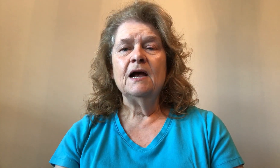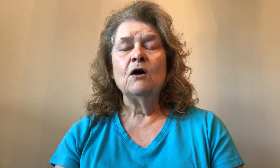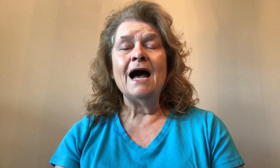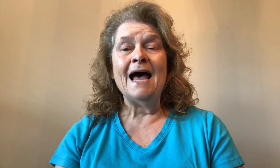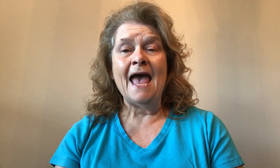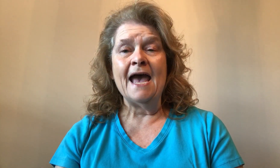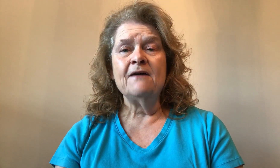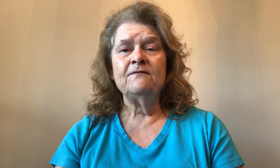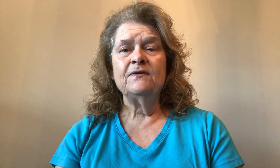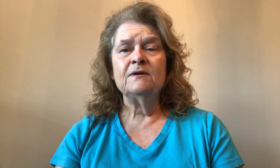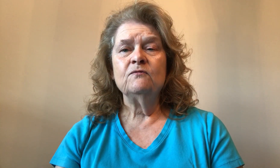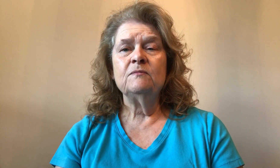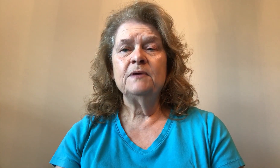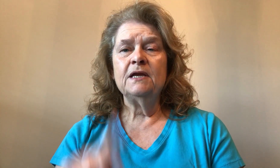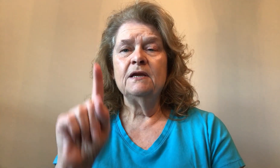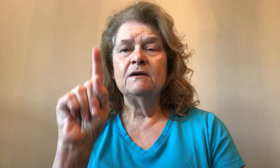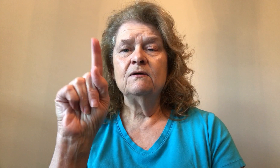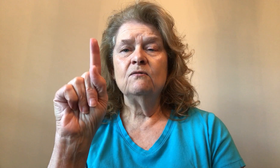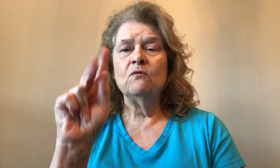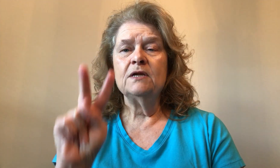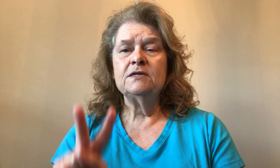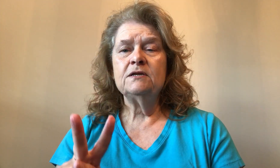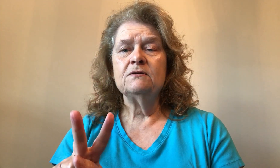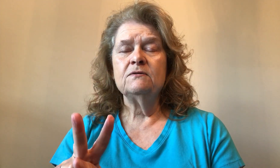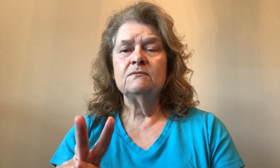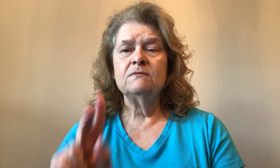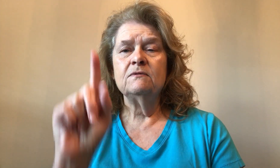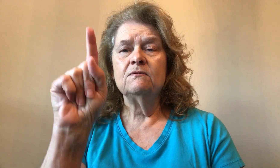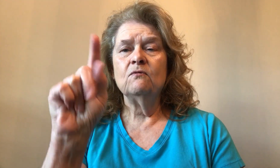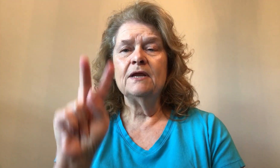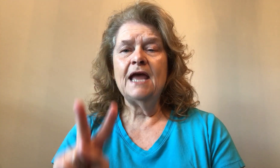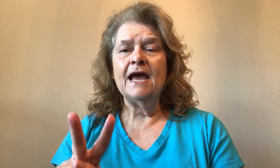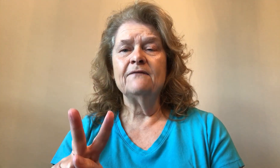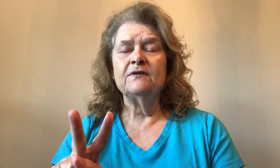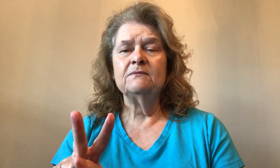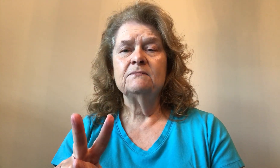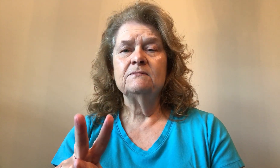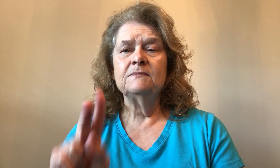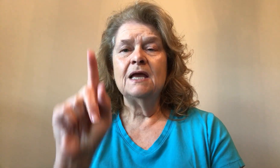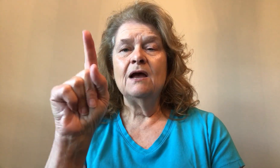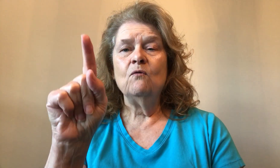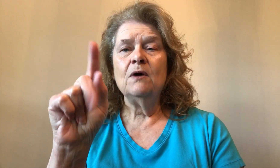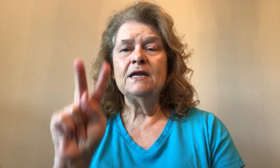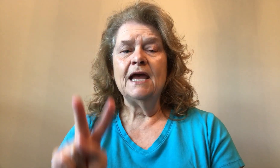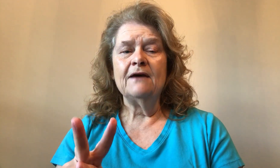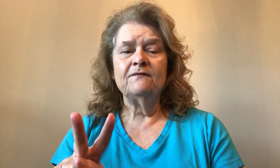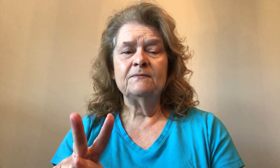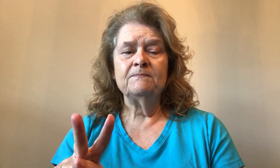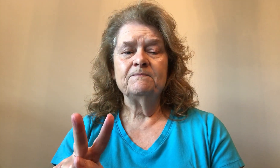A half would be 1/2. 1/2. 1/2.